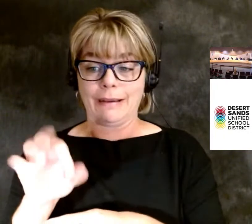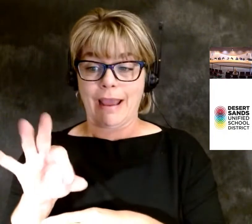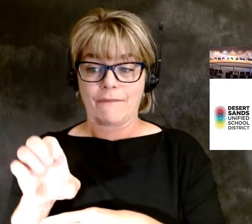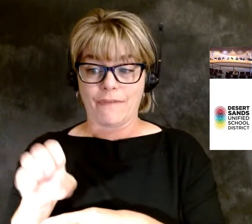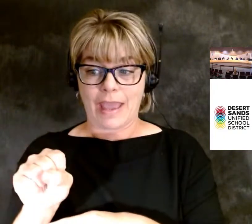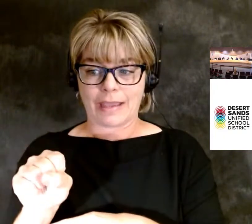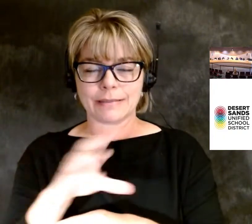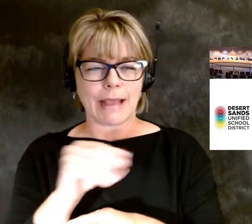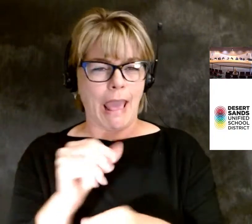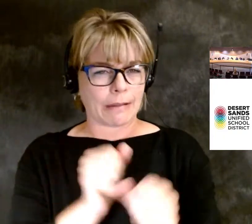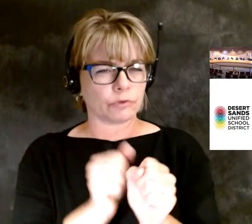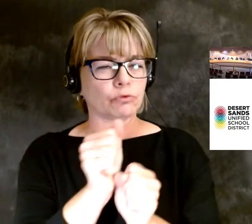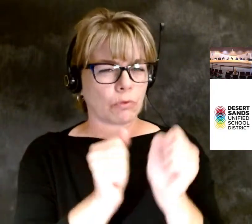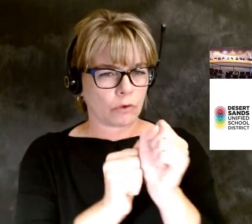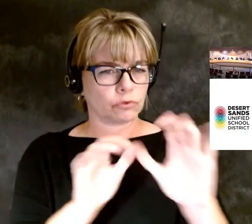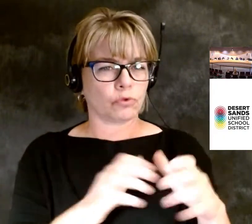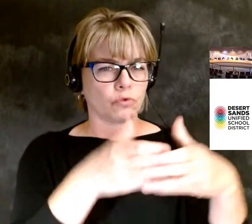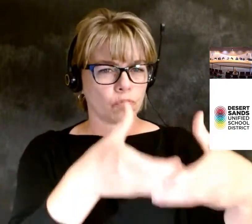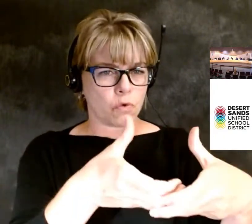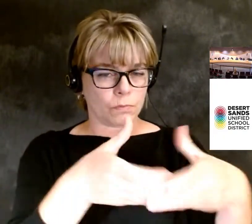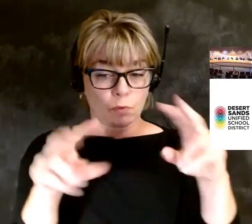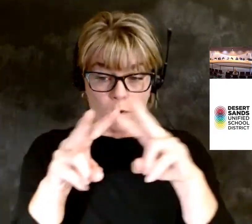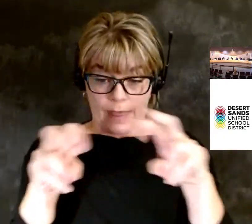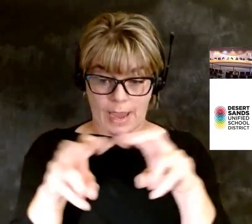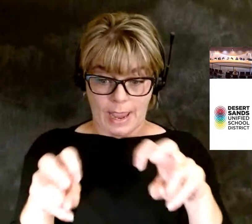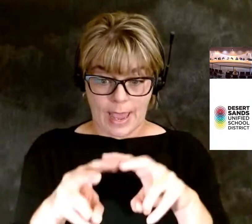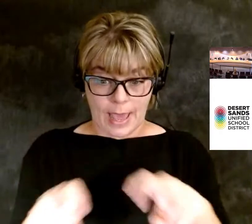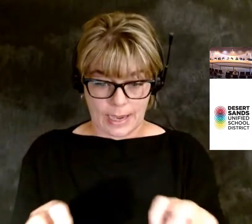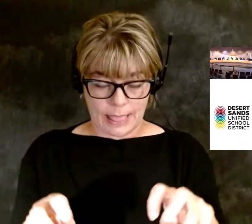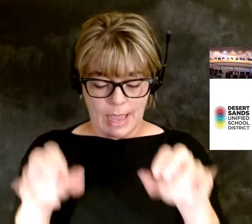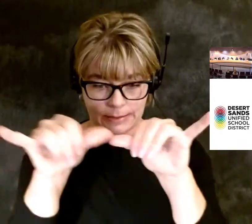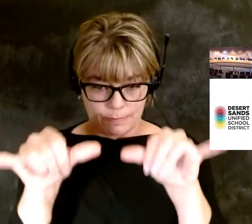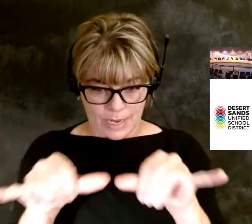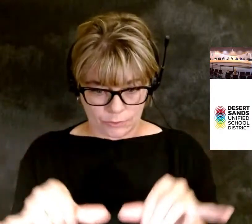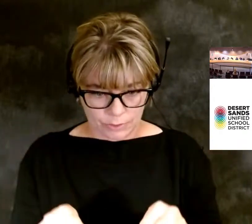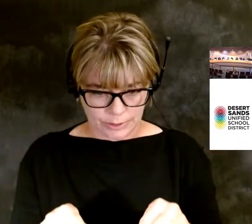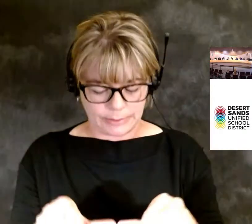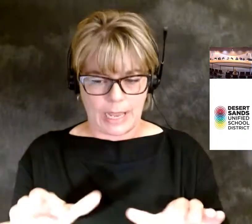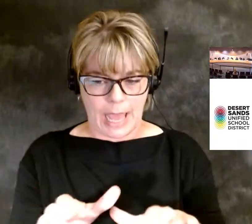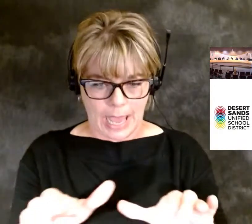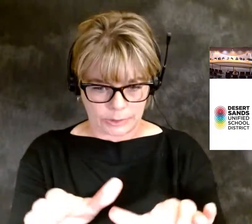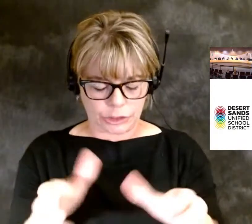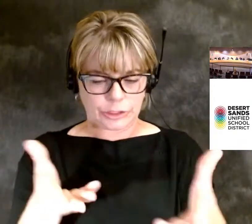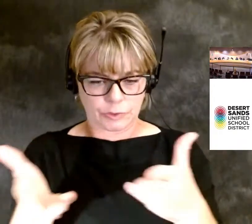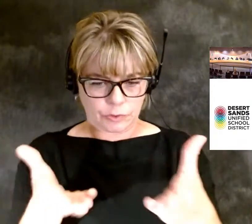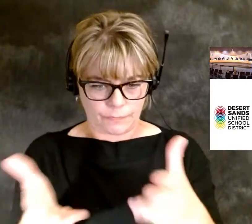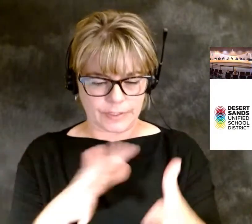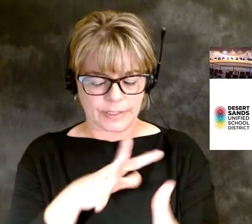they analyzed and discussed metrics, actions, and services within each of the goals.